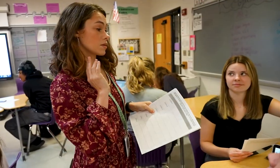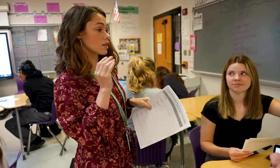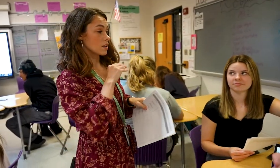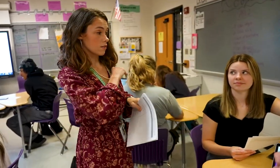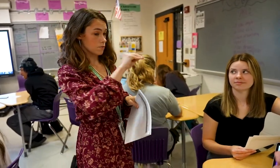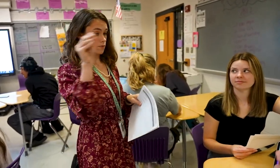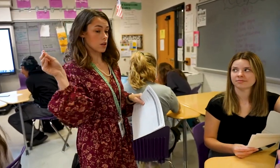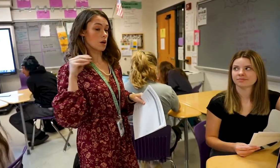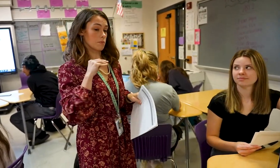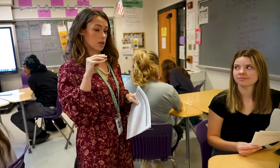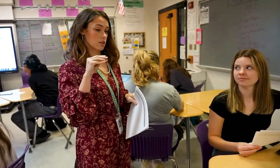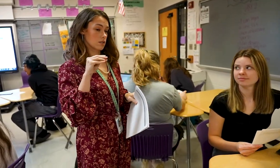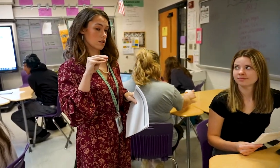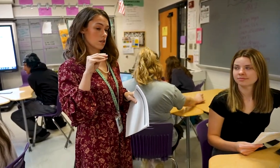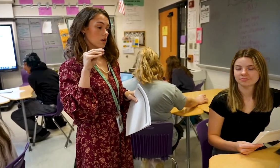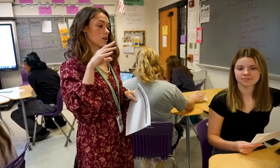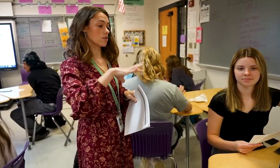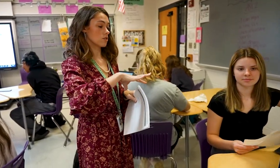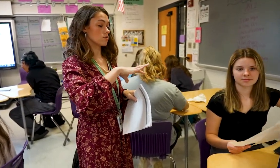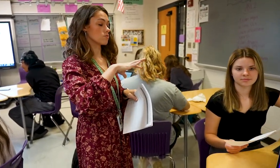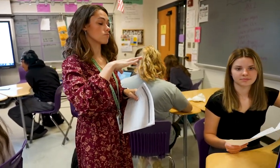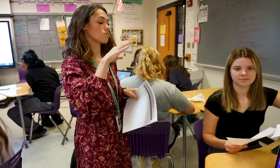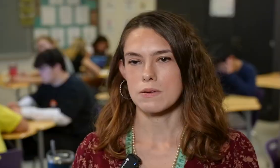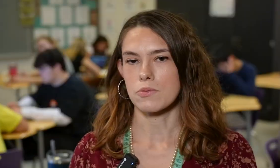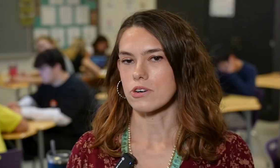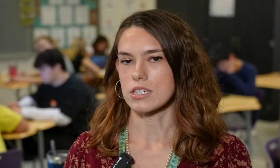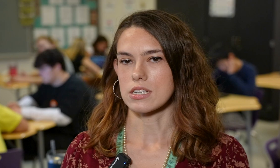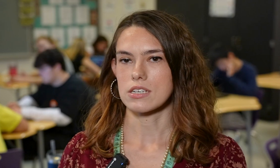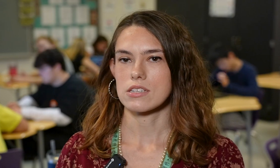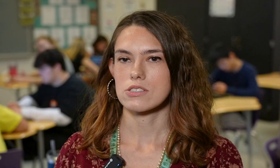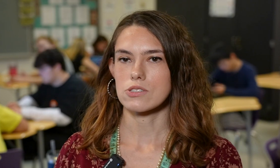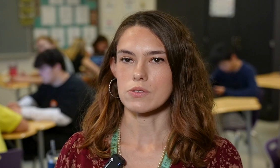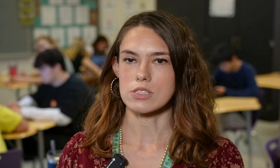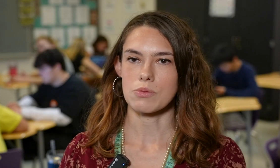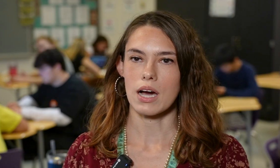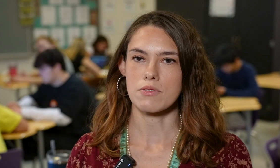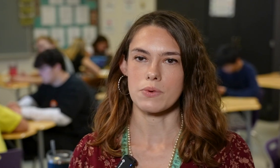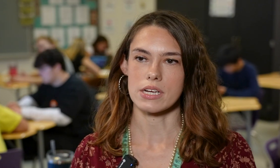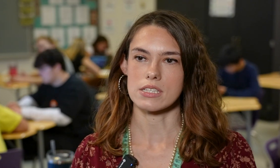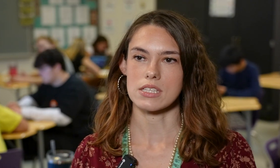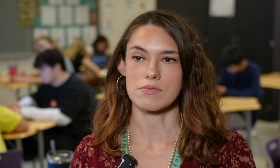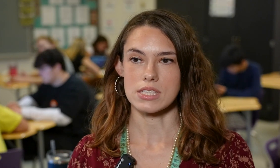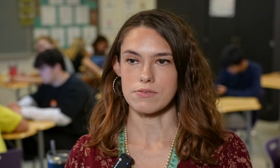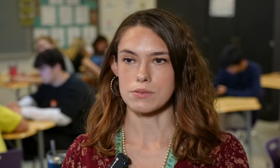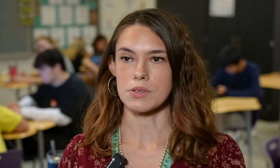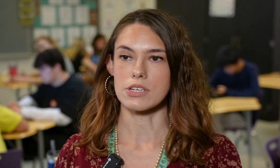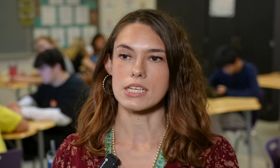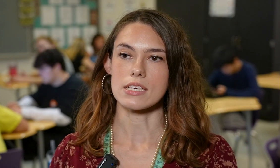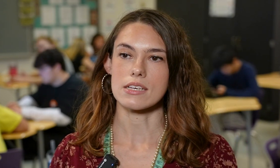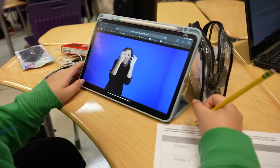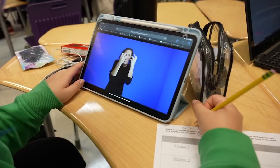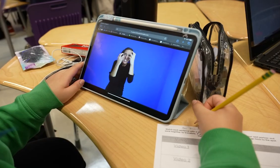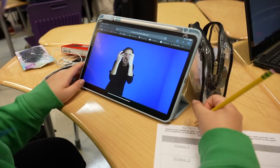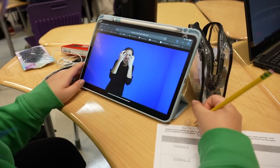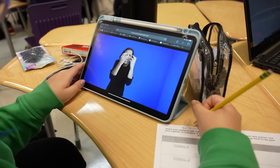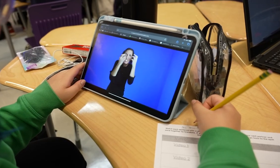and now it's, I feel like it's really getting out there. I'm hoping that more students will have awareness of the deaf community and that they'll